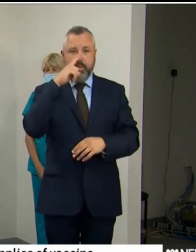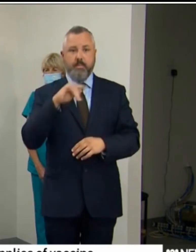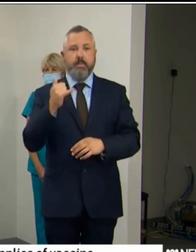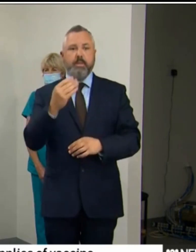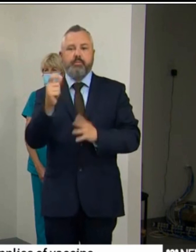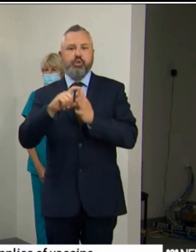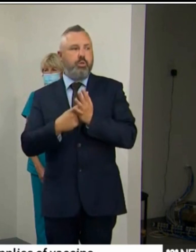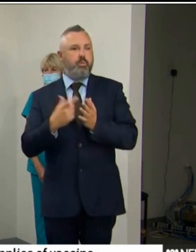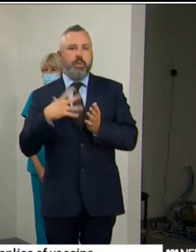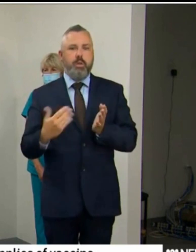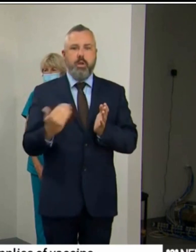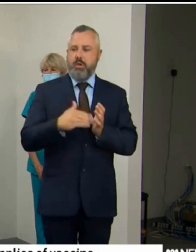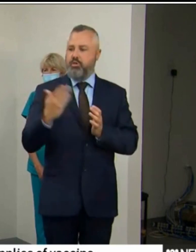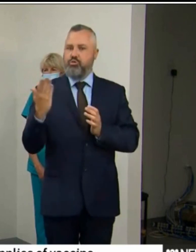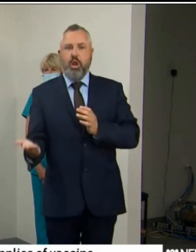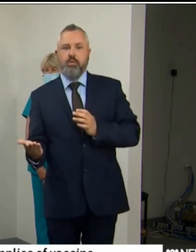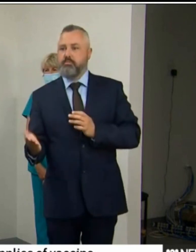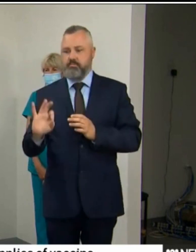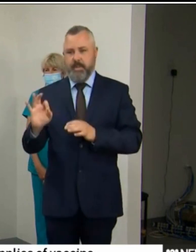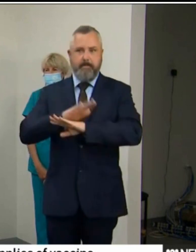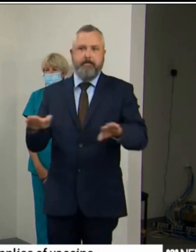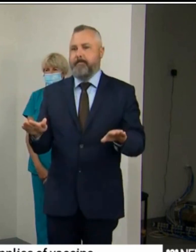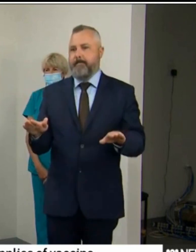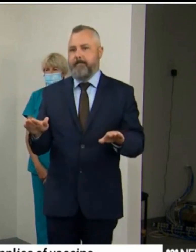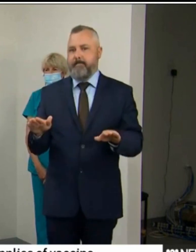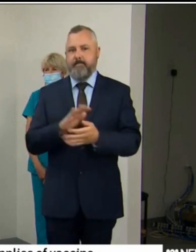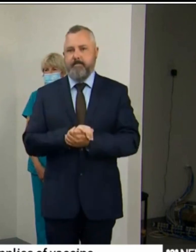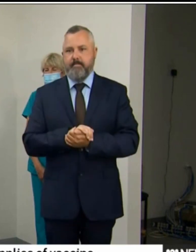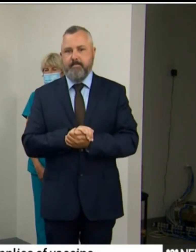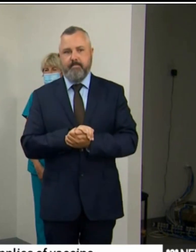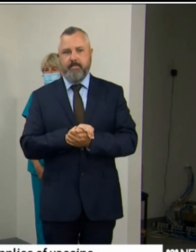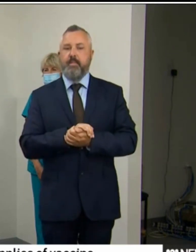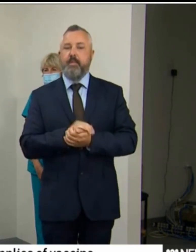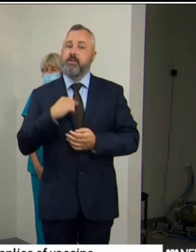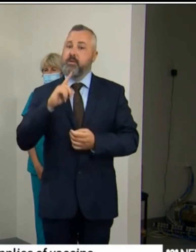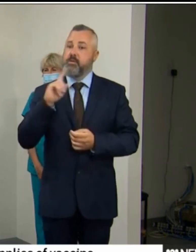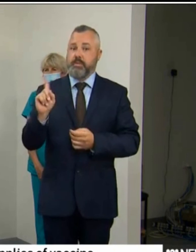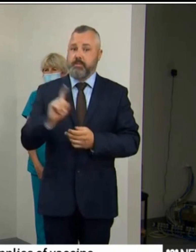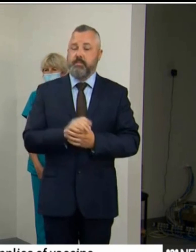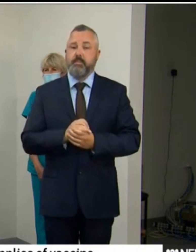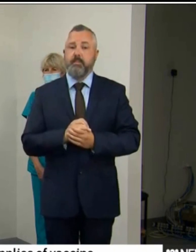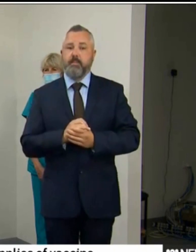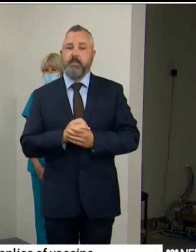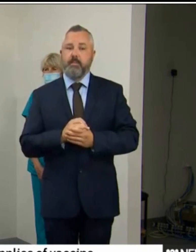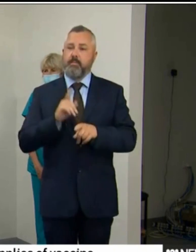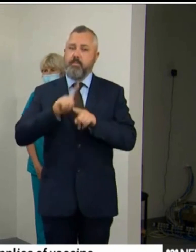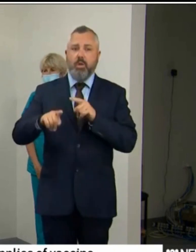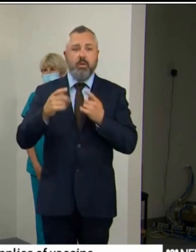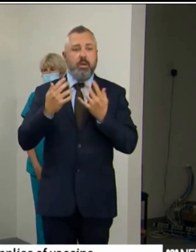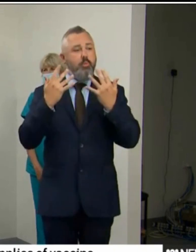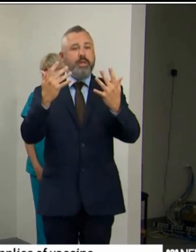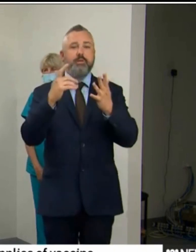leg, and sorry for them. But I tell you what, the overwhelming body of